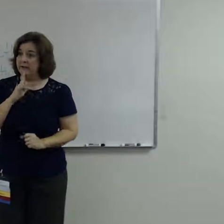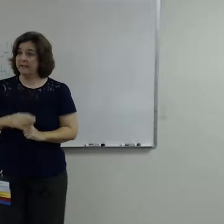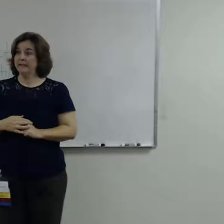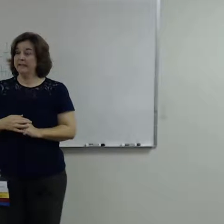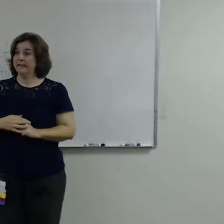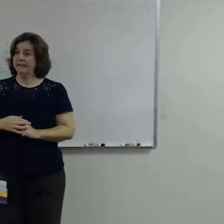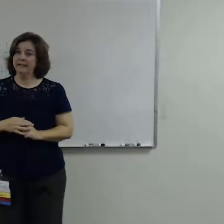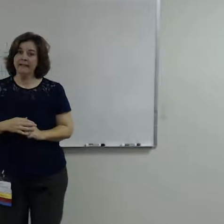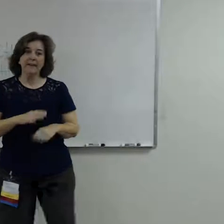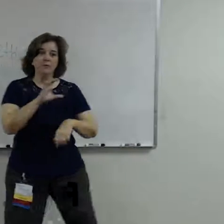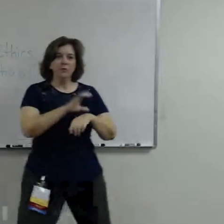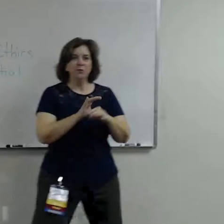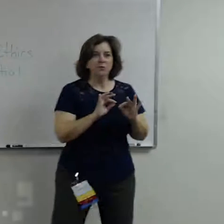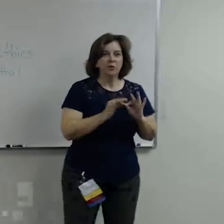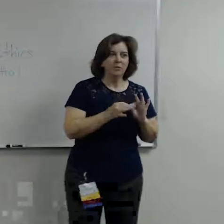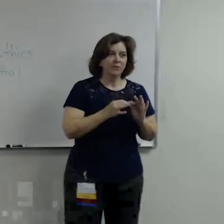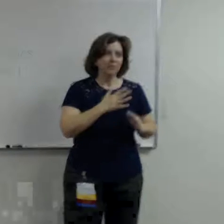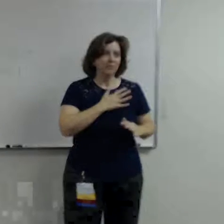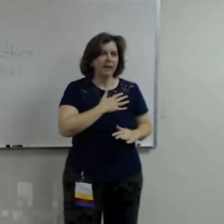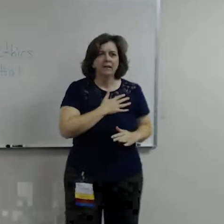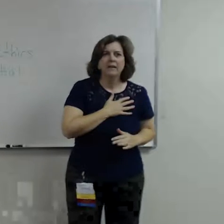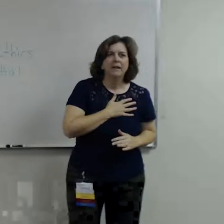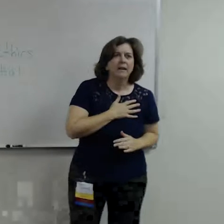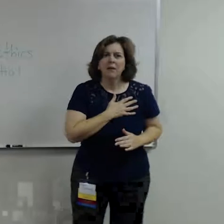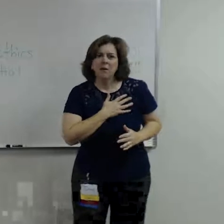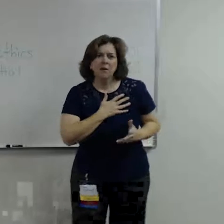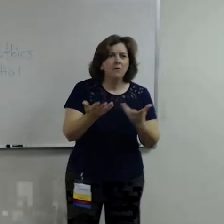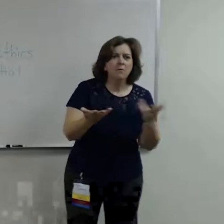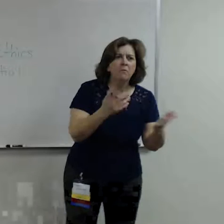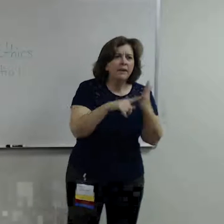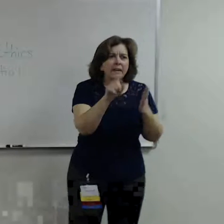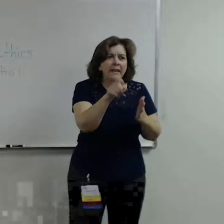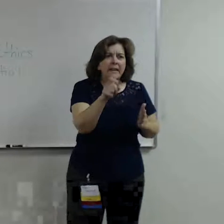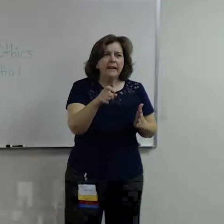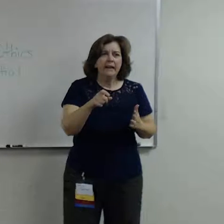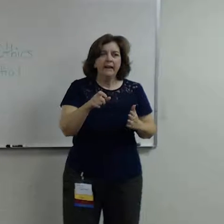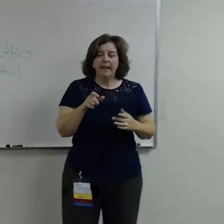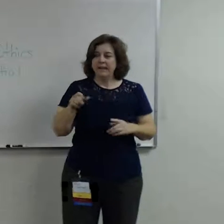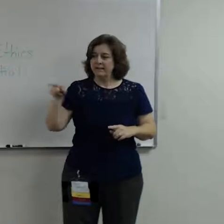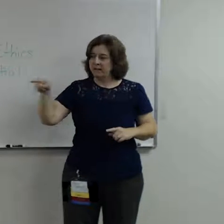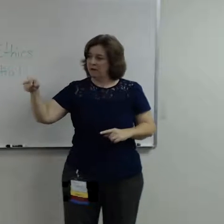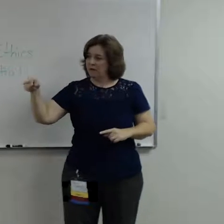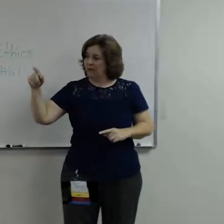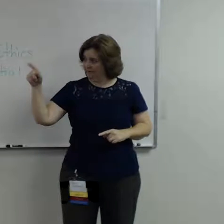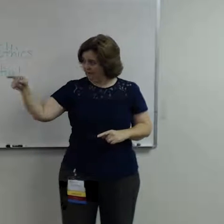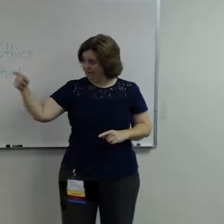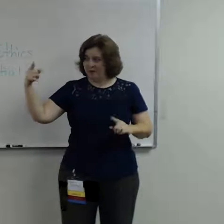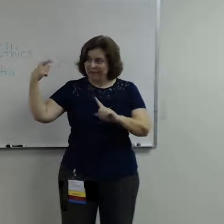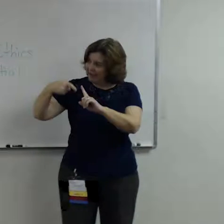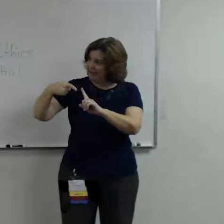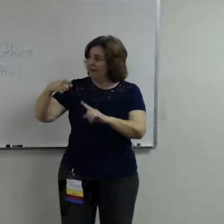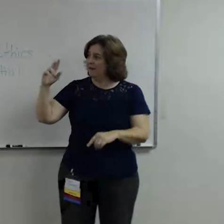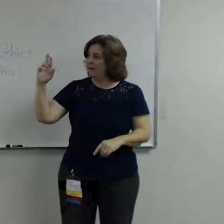I do this, and that's it. Church interpreters are like, oh, what do you need? And so you hit it.